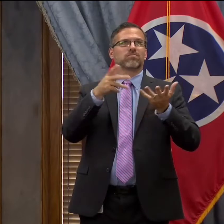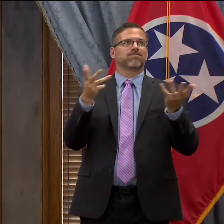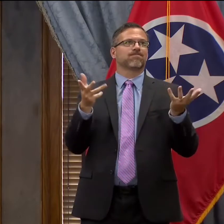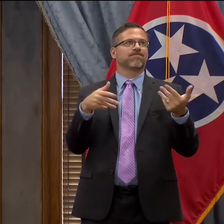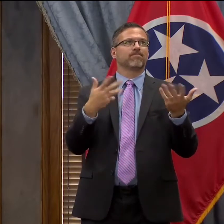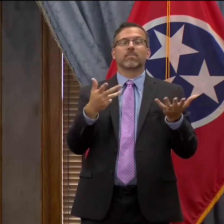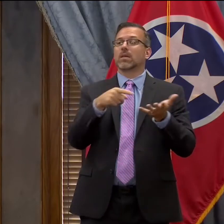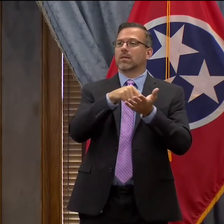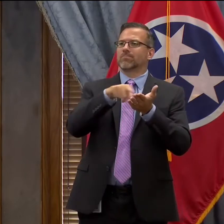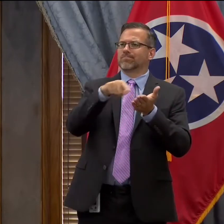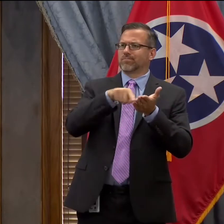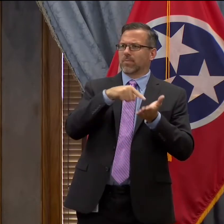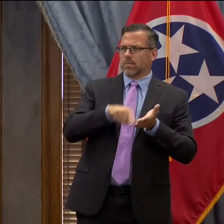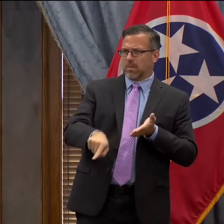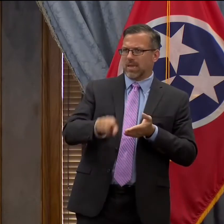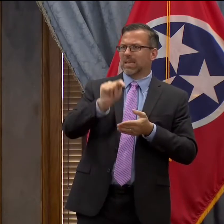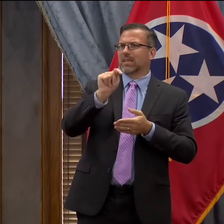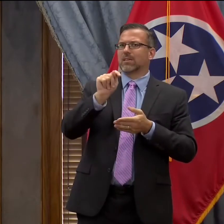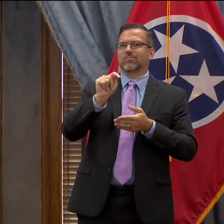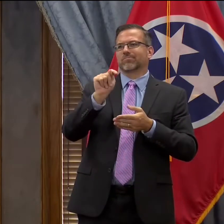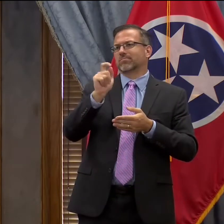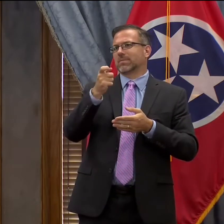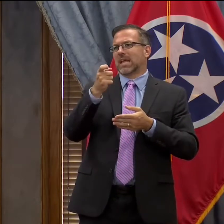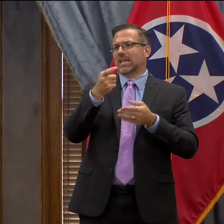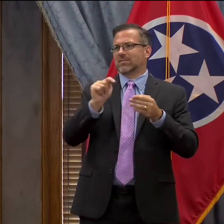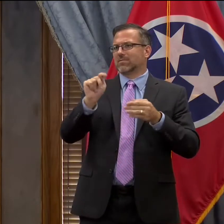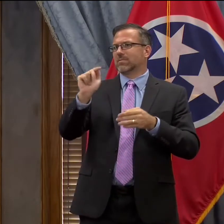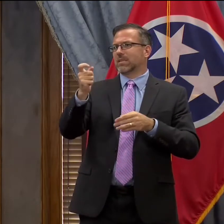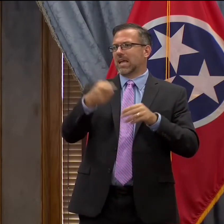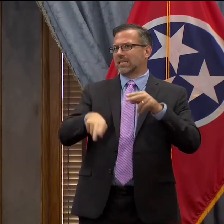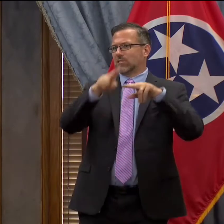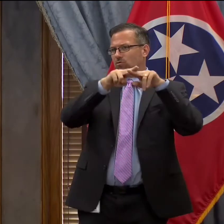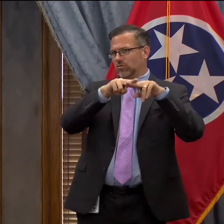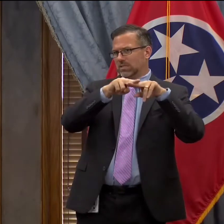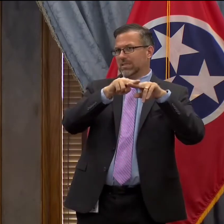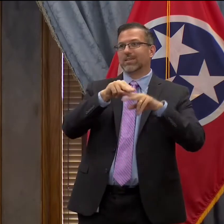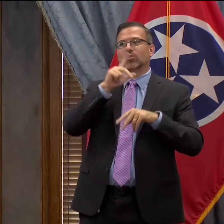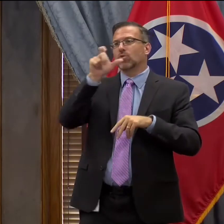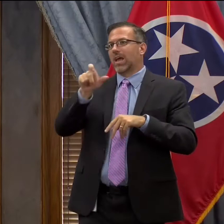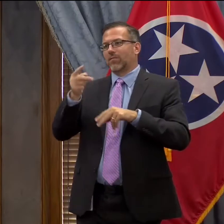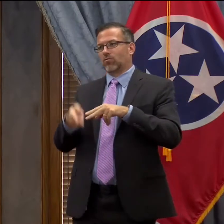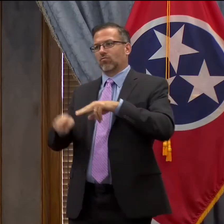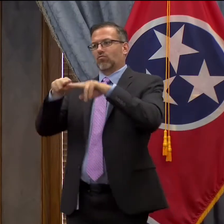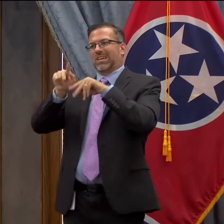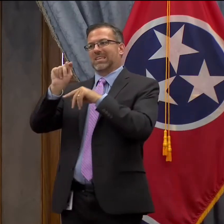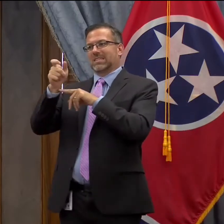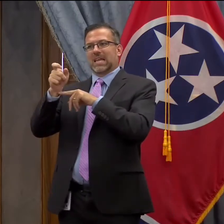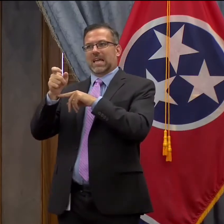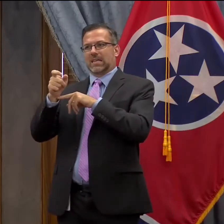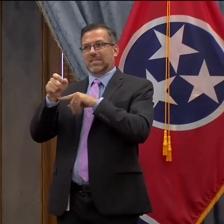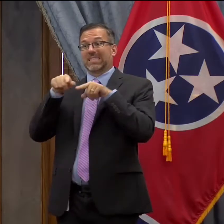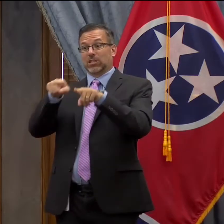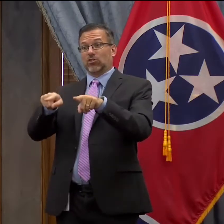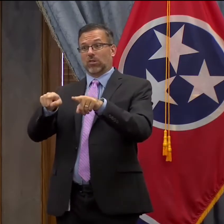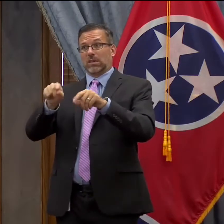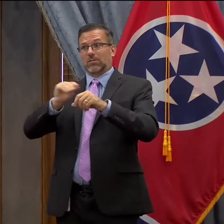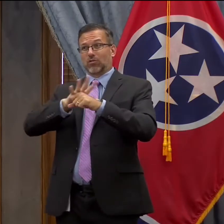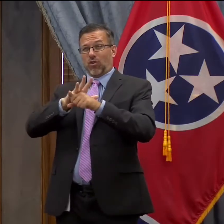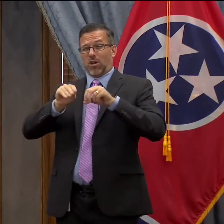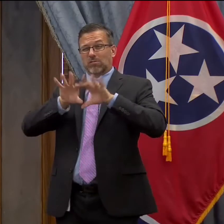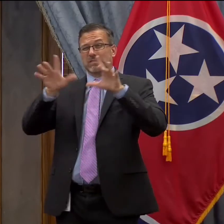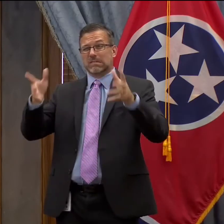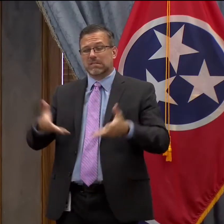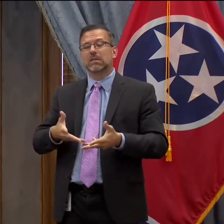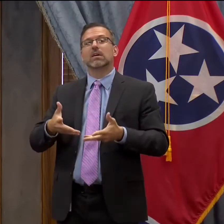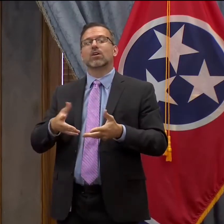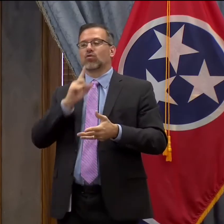having to be the recipient of a tax increase, and increases in taxes in the midst of a pandemic are detrimental to individuals